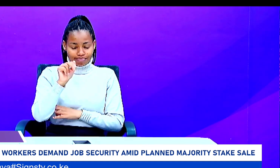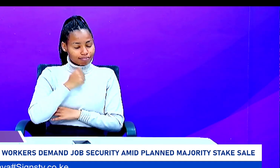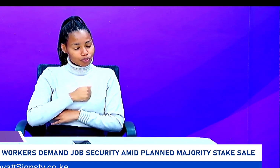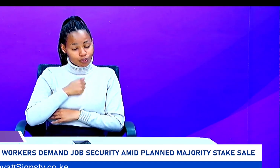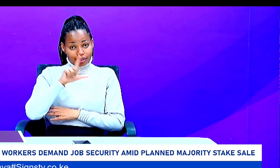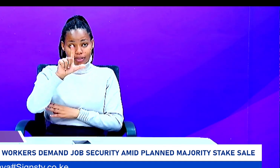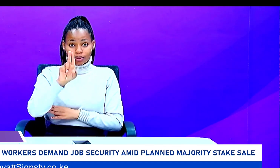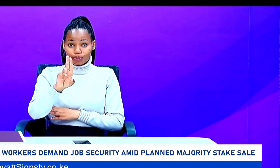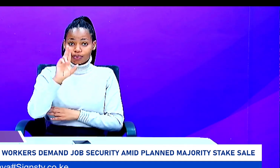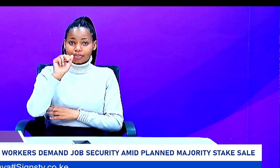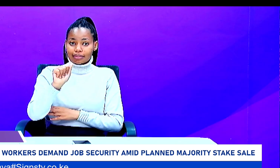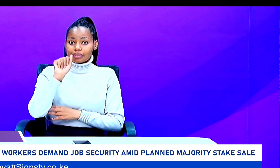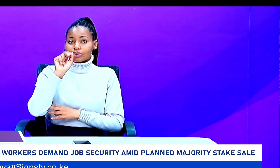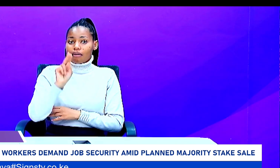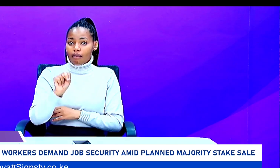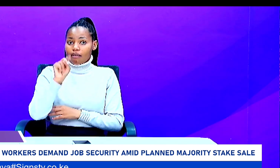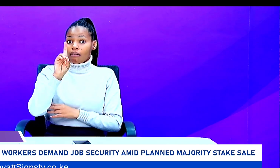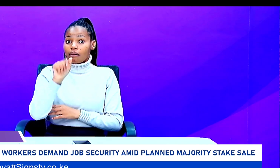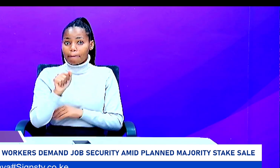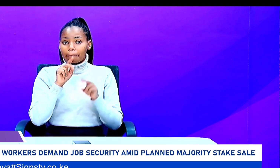the conflict in the Democratic Republic of Congo.